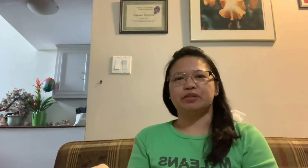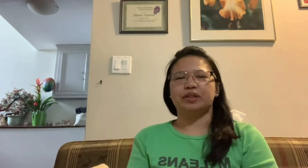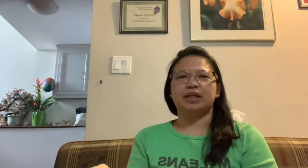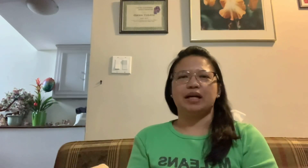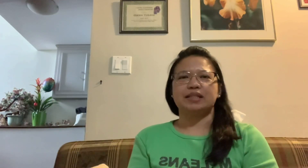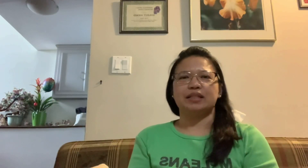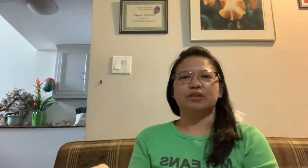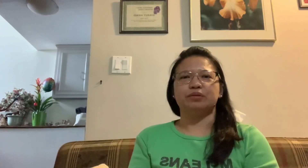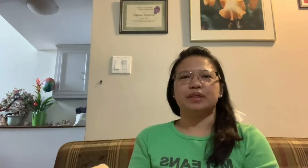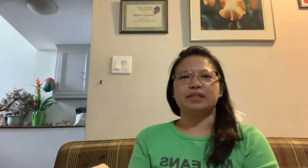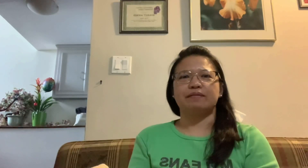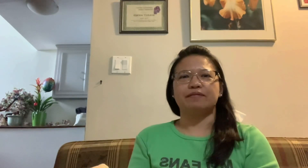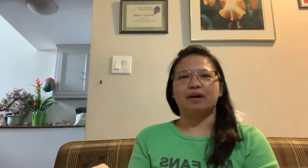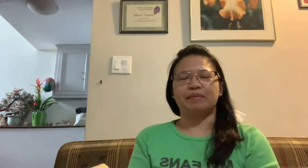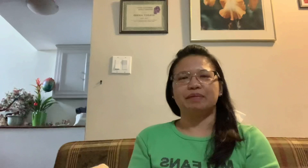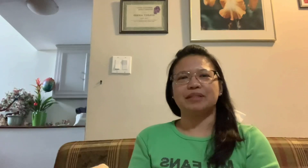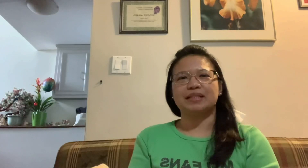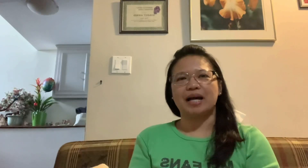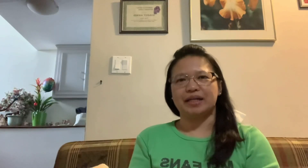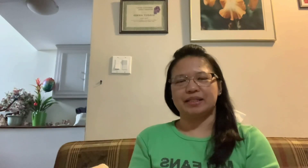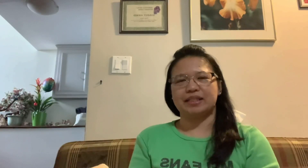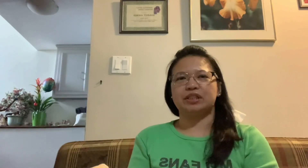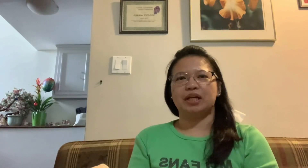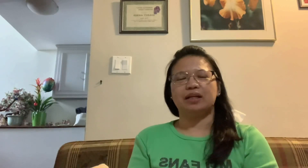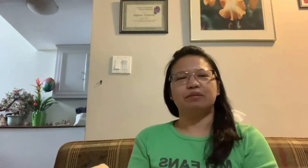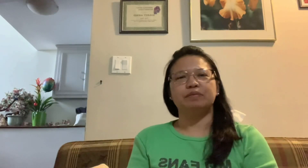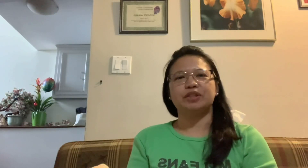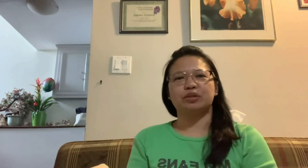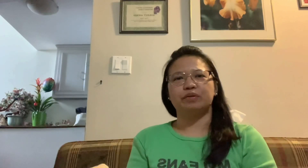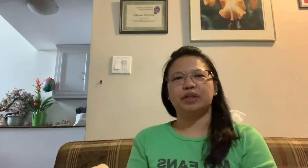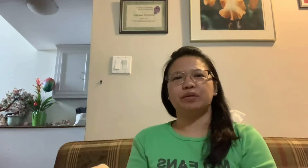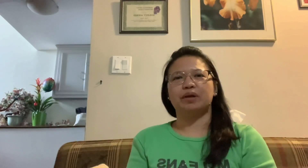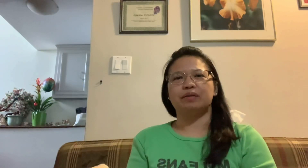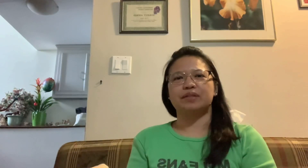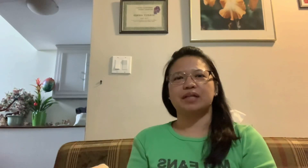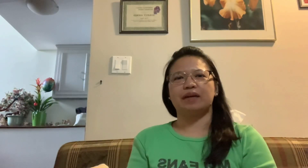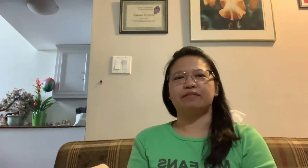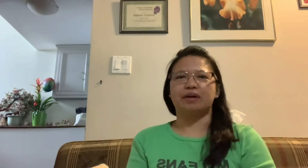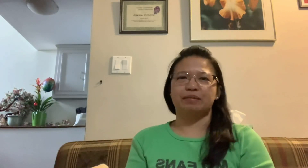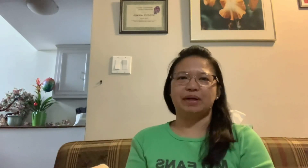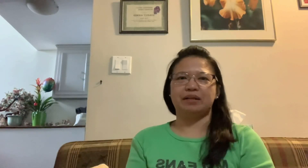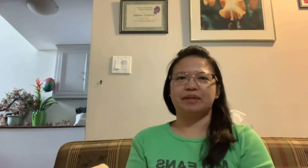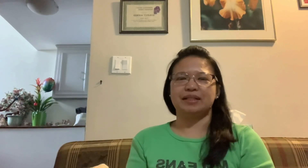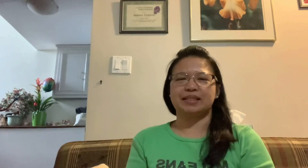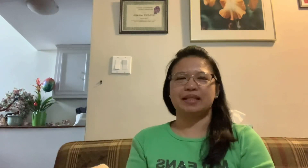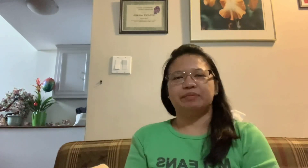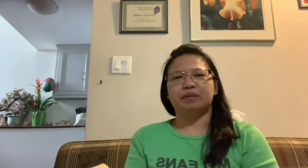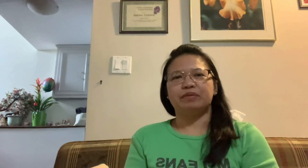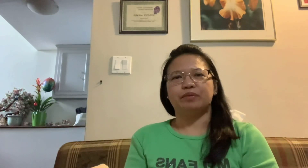joining us in doing some farm animal signs. She and I will be showing you how to sign farm animals. But before